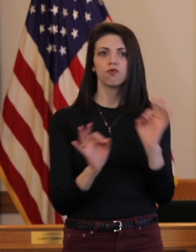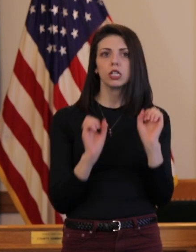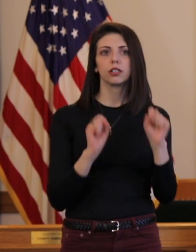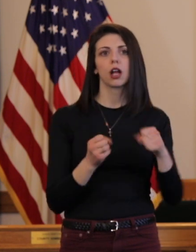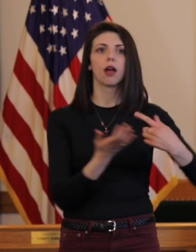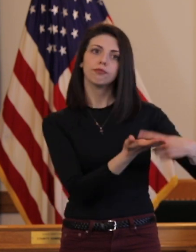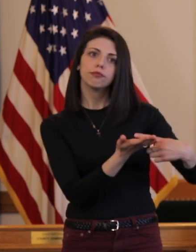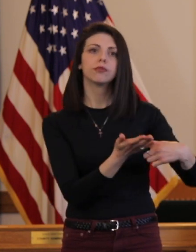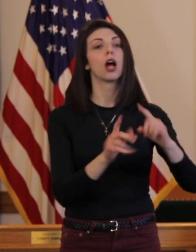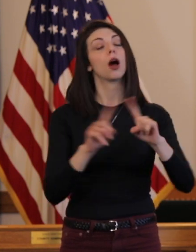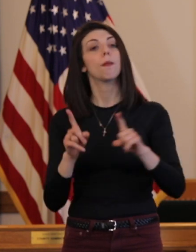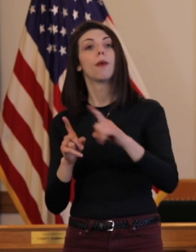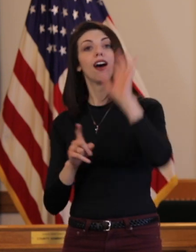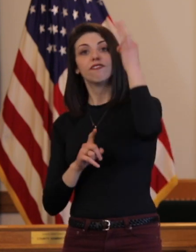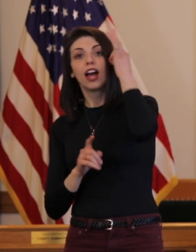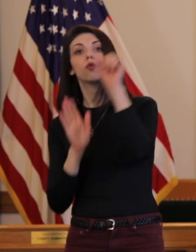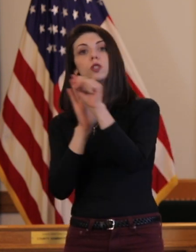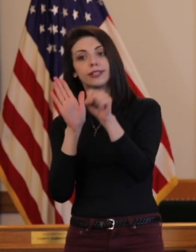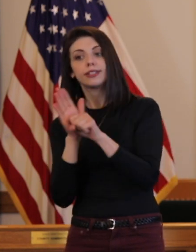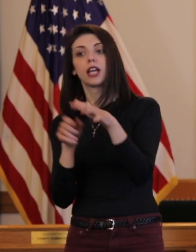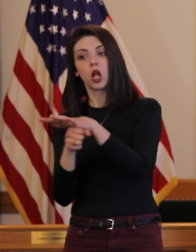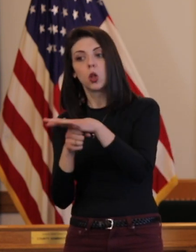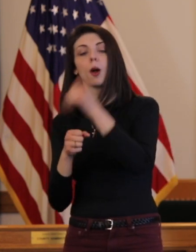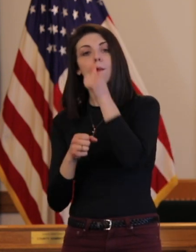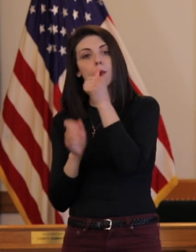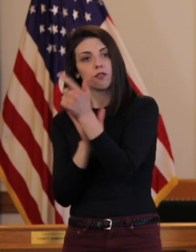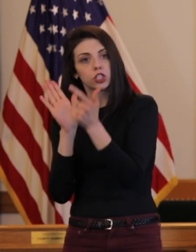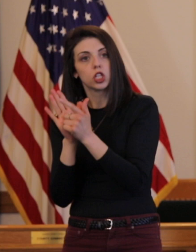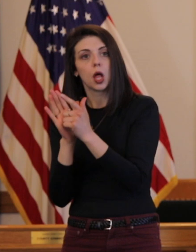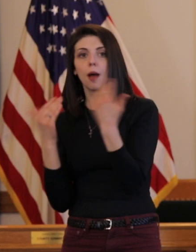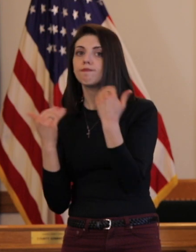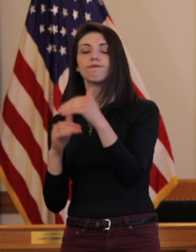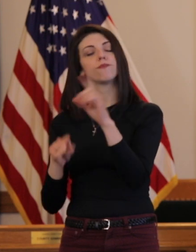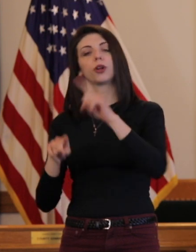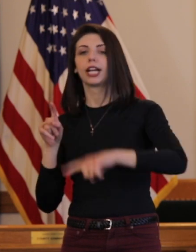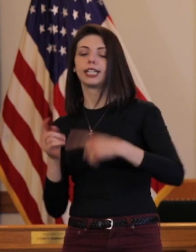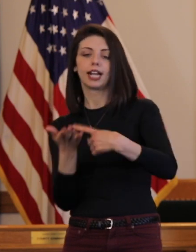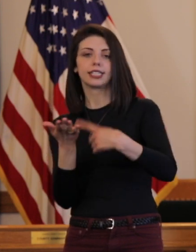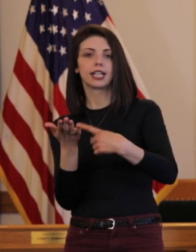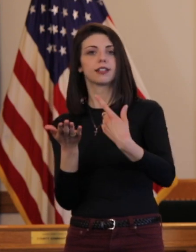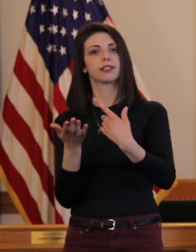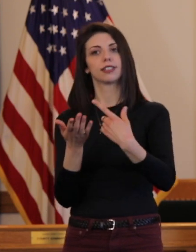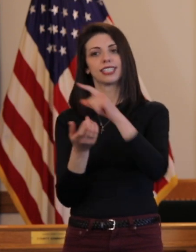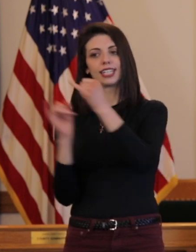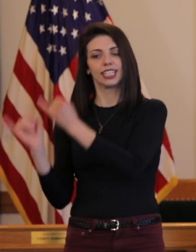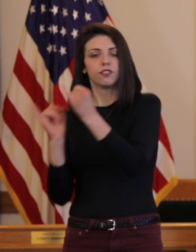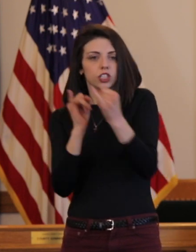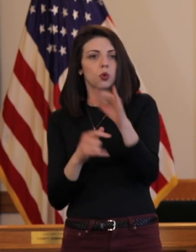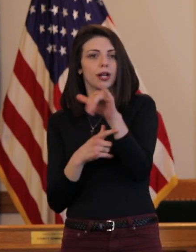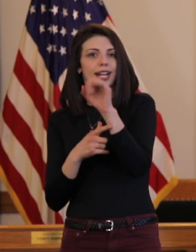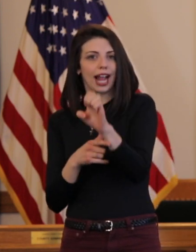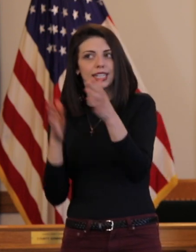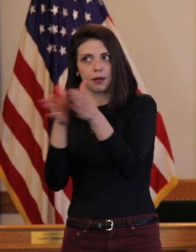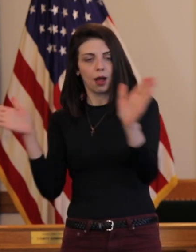state privacy laws prohibit the county from discussing the details of individual cases publicly. That being